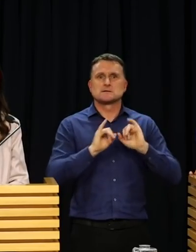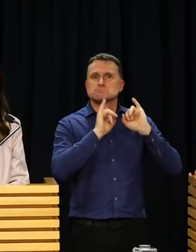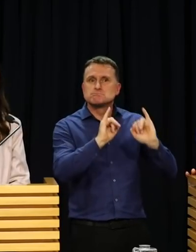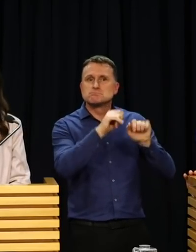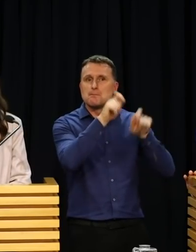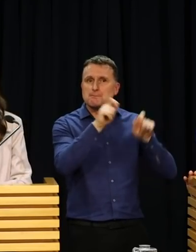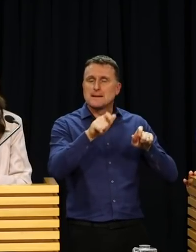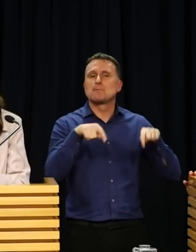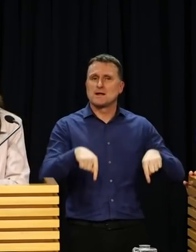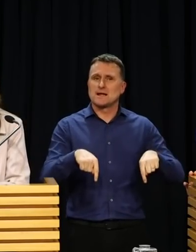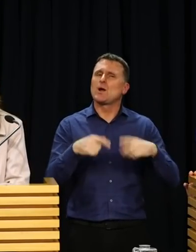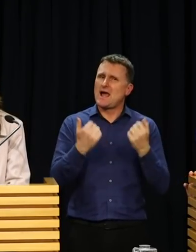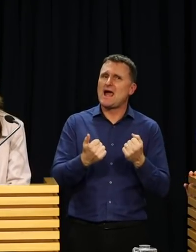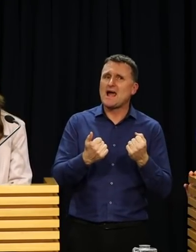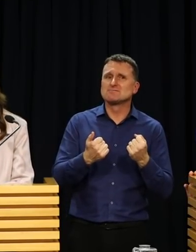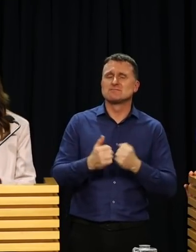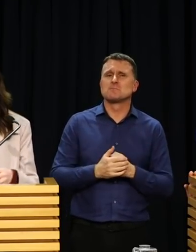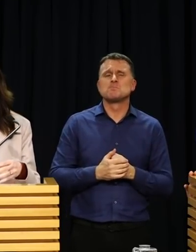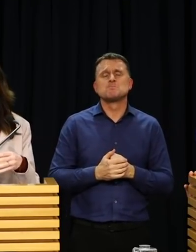we are not.